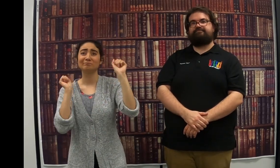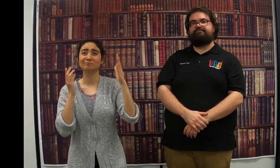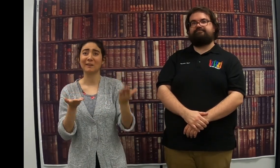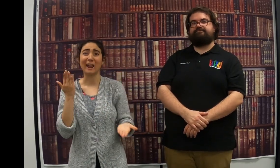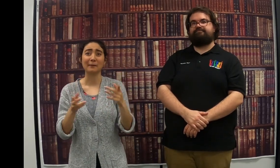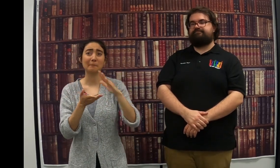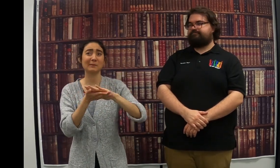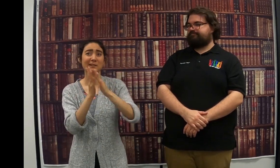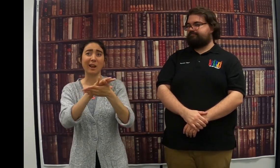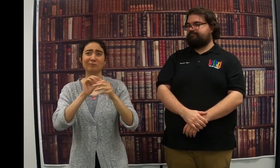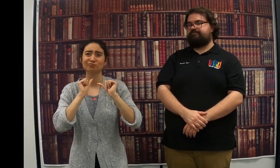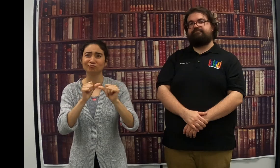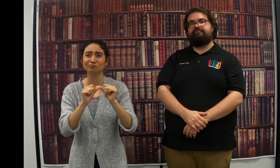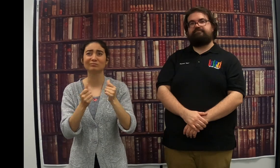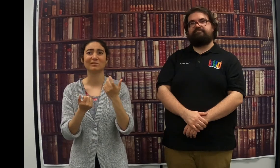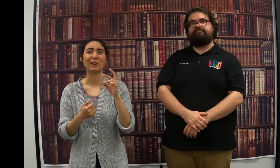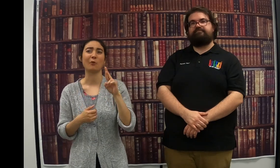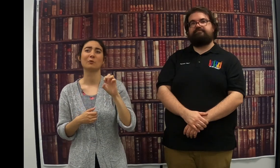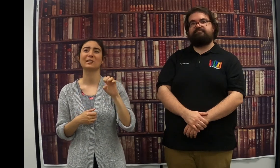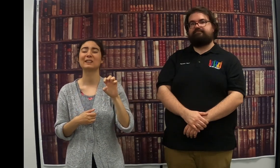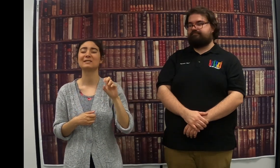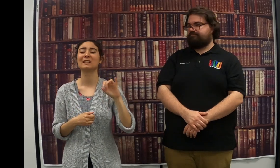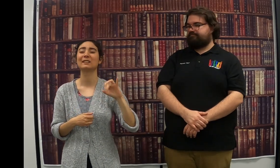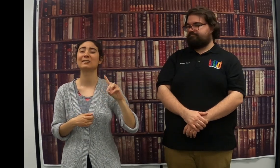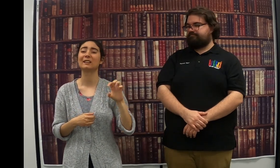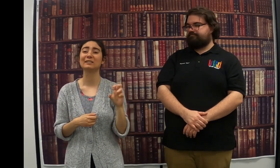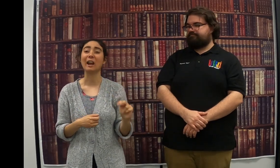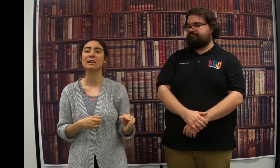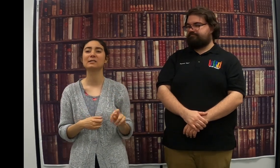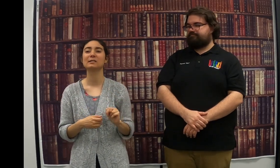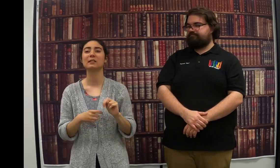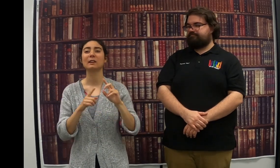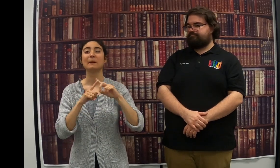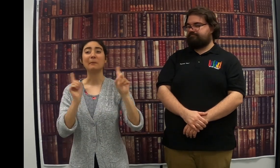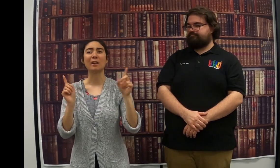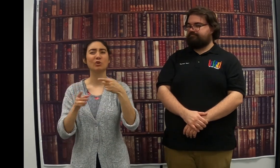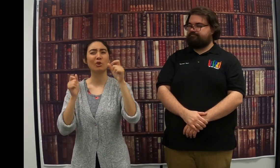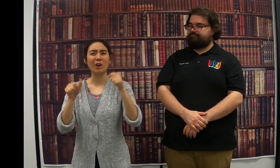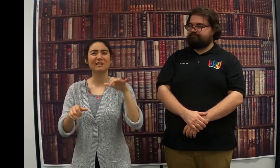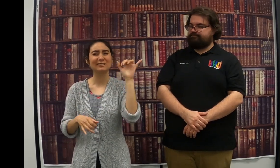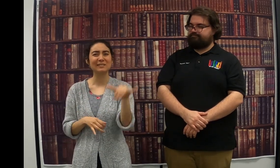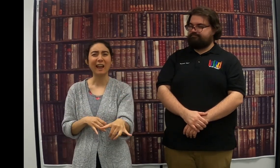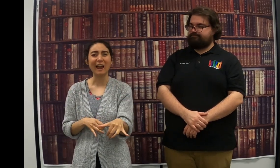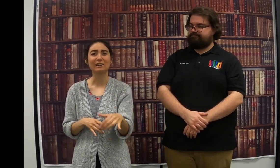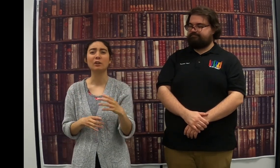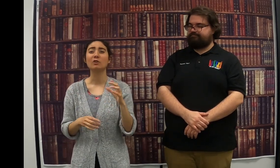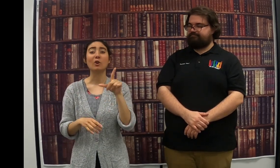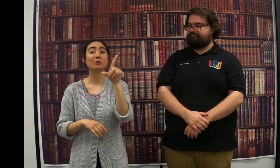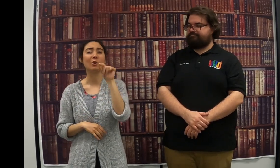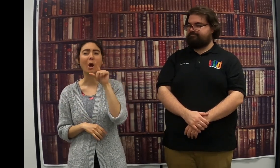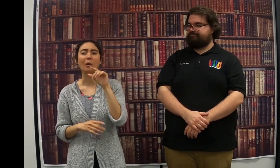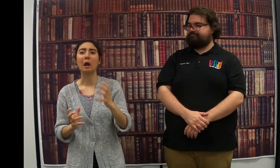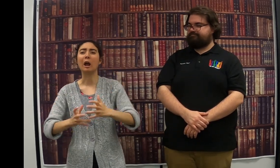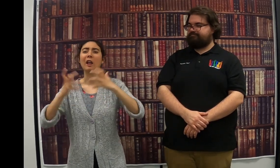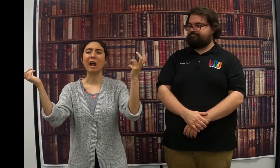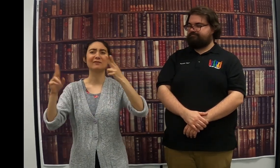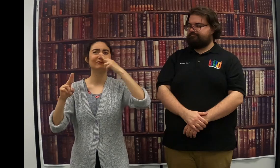Or you may become a permanent resident. But you could stay. The crow is a lot of fun. No. You